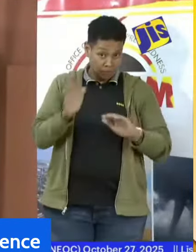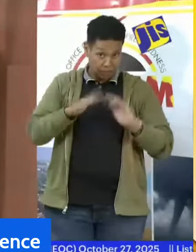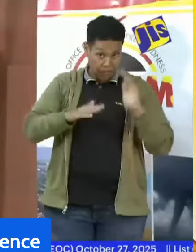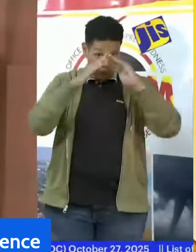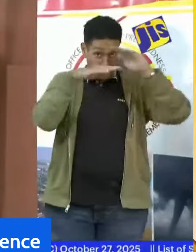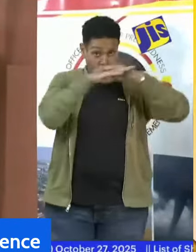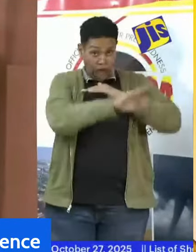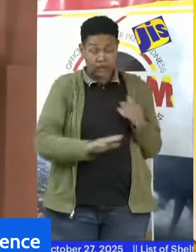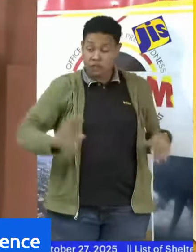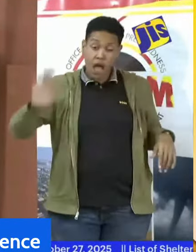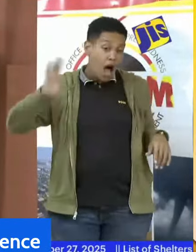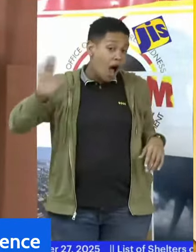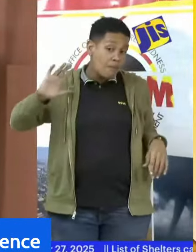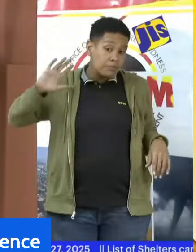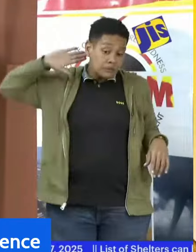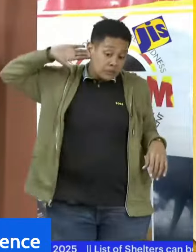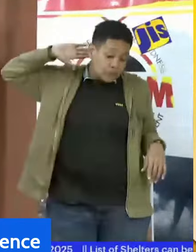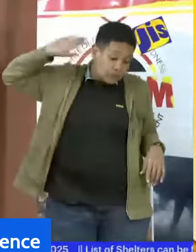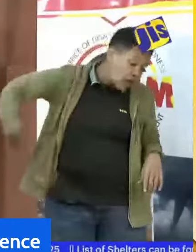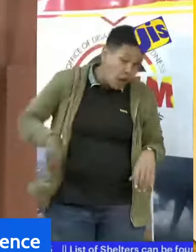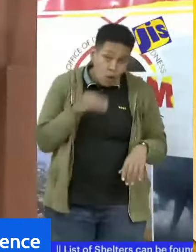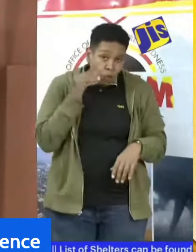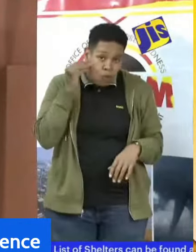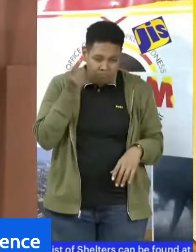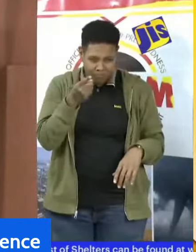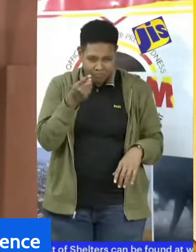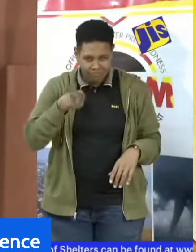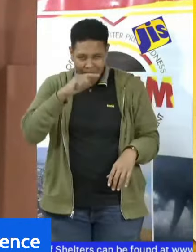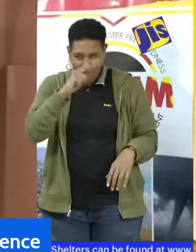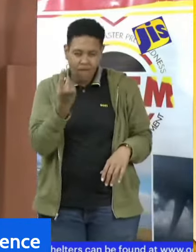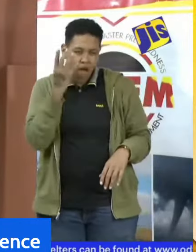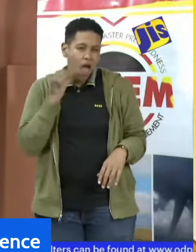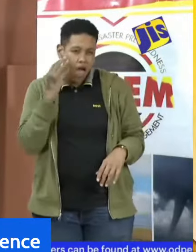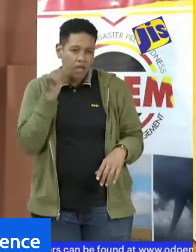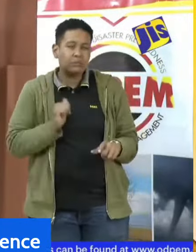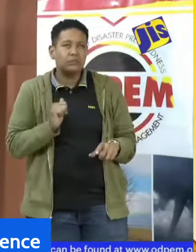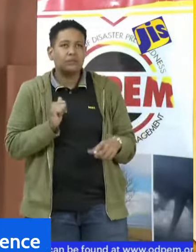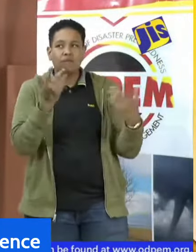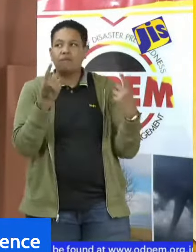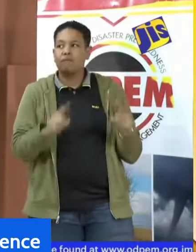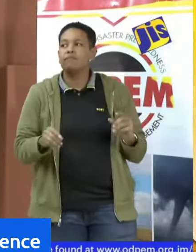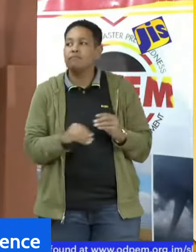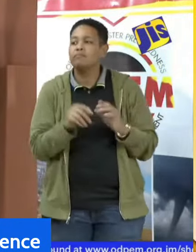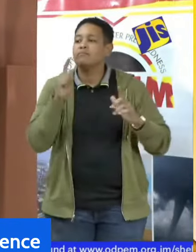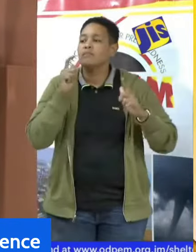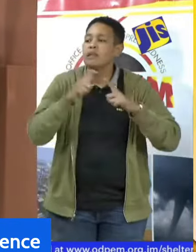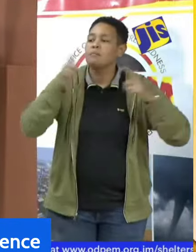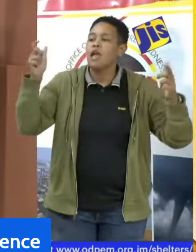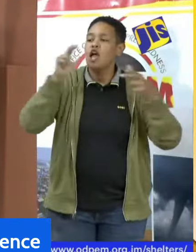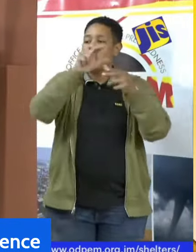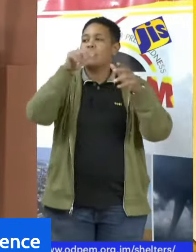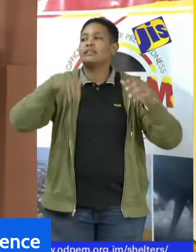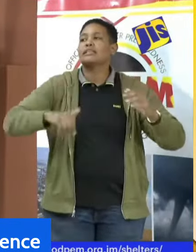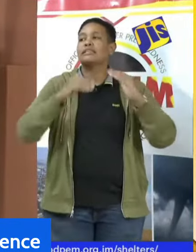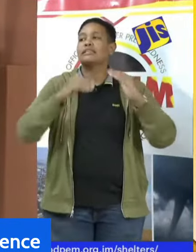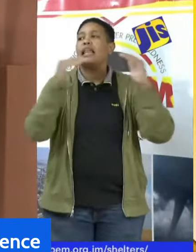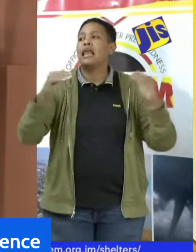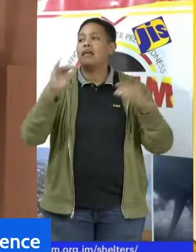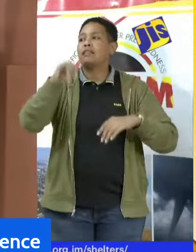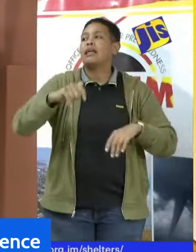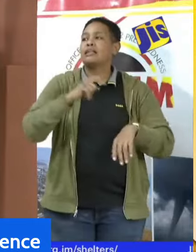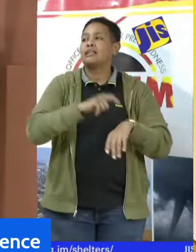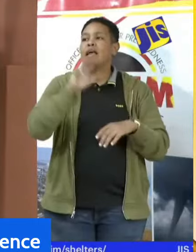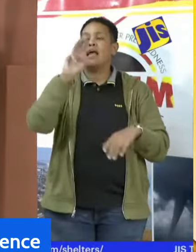shelters. My first experience of a major hurricane at this level